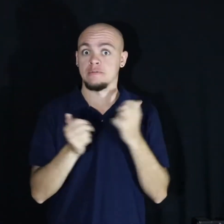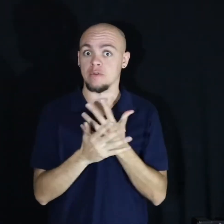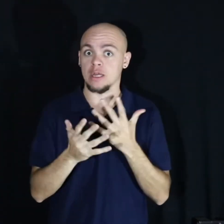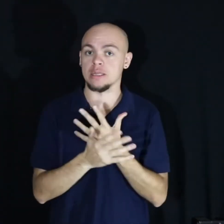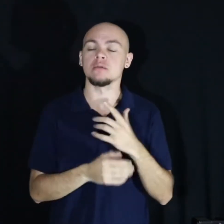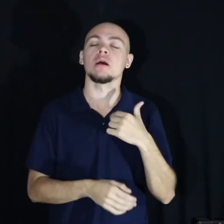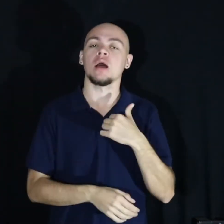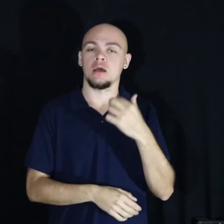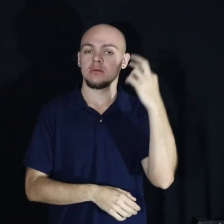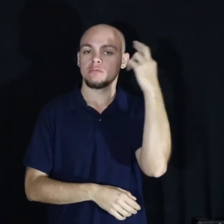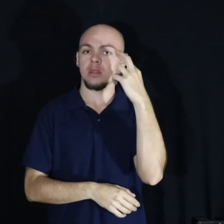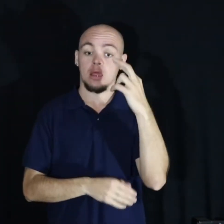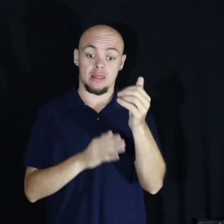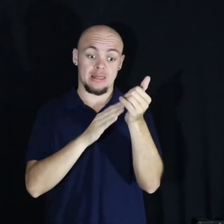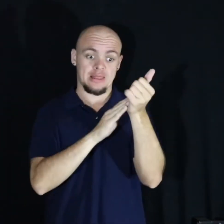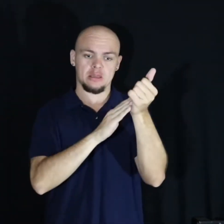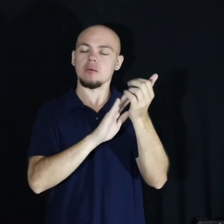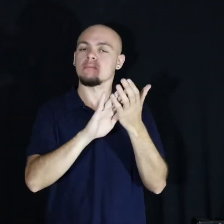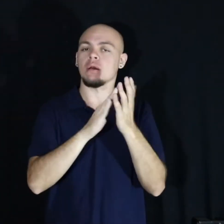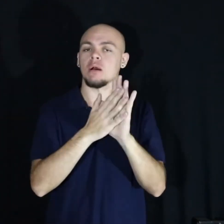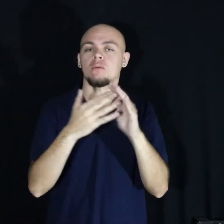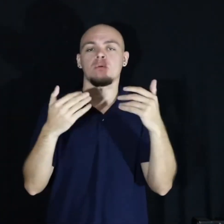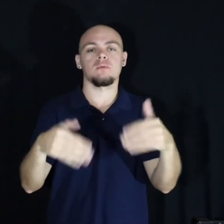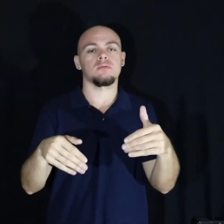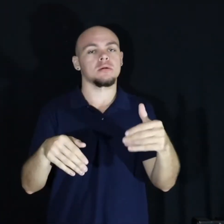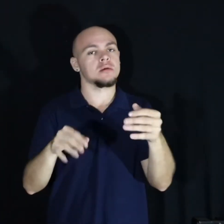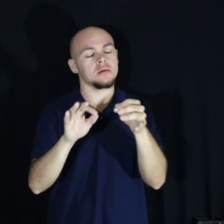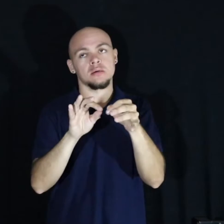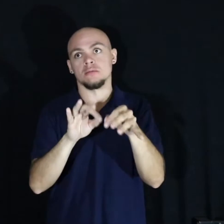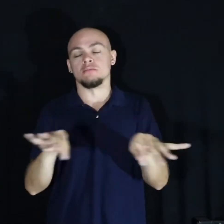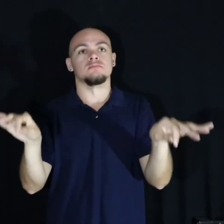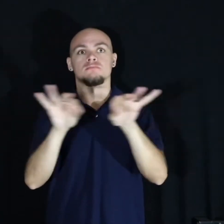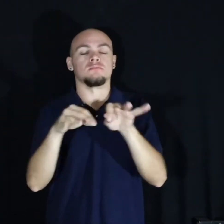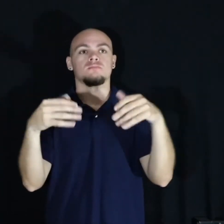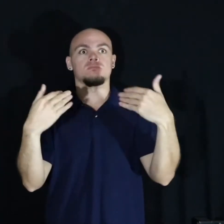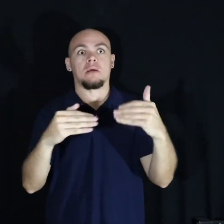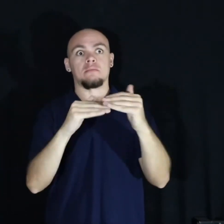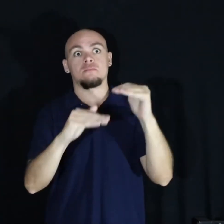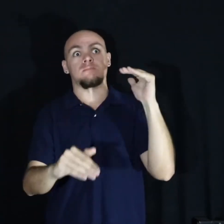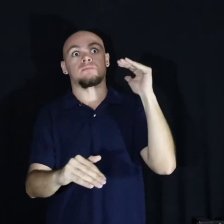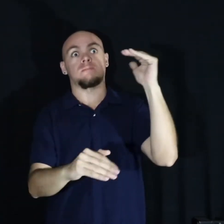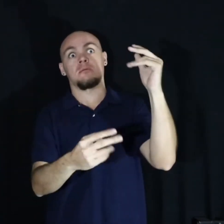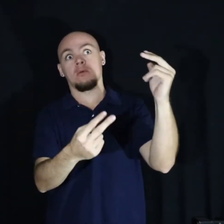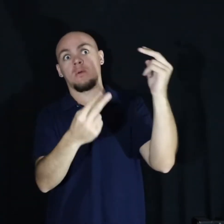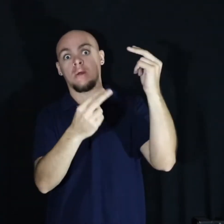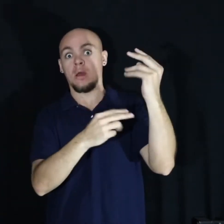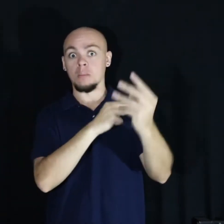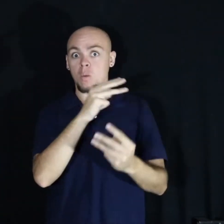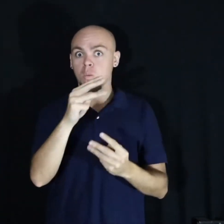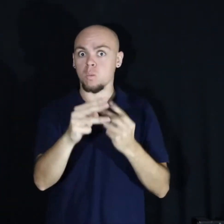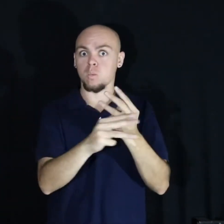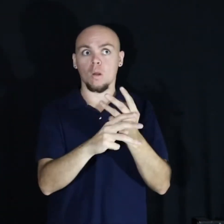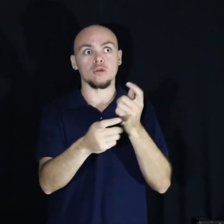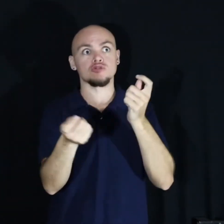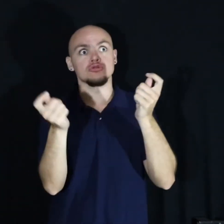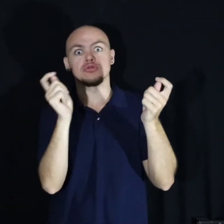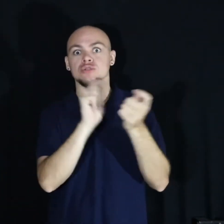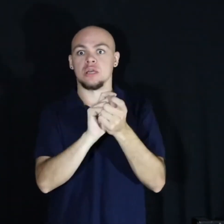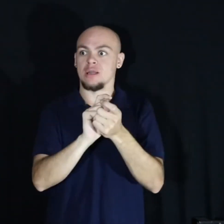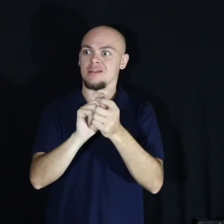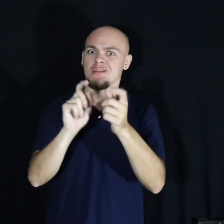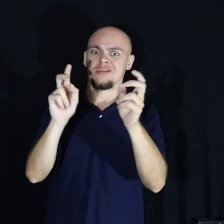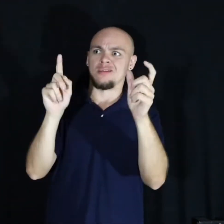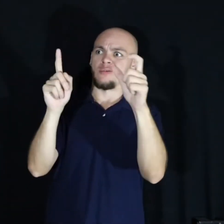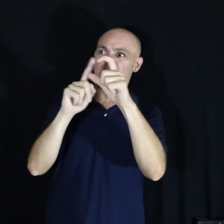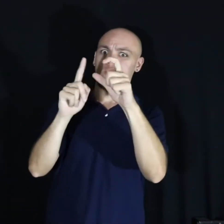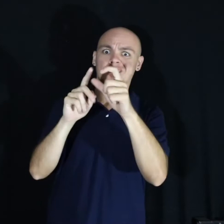that we have made leadership into something bigger than us. We made it into something beyond us. We made it about changing the world. And we've taken this title of leader and we treat